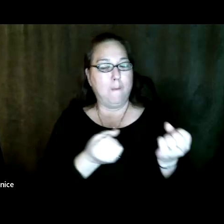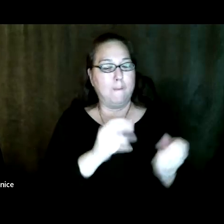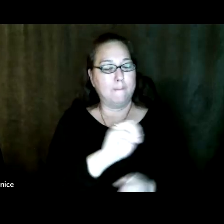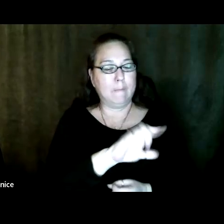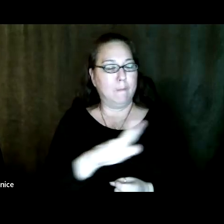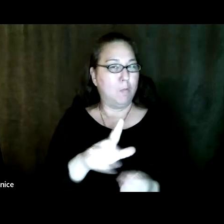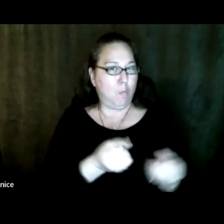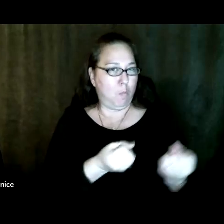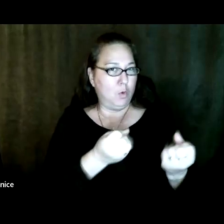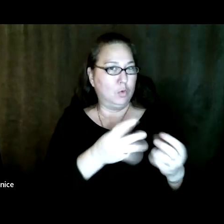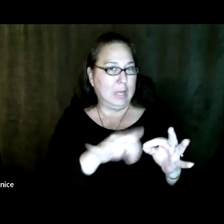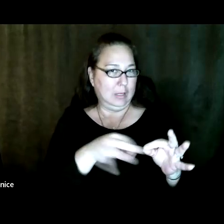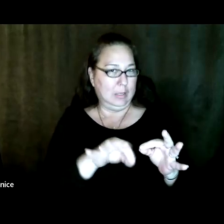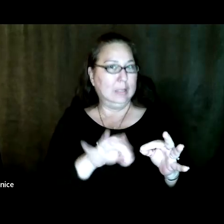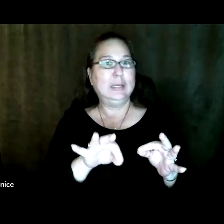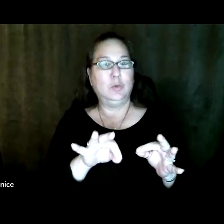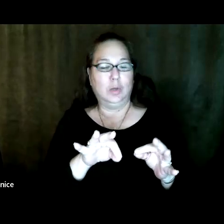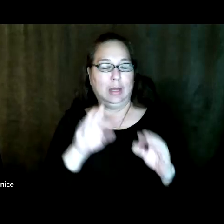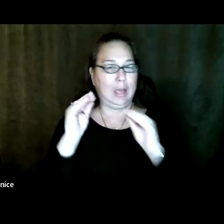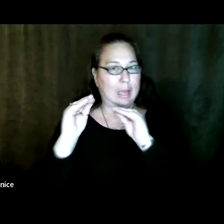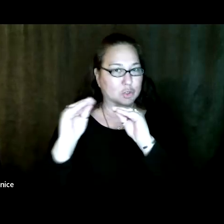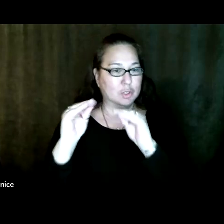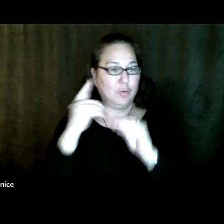the 25-26 school year.